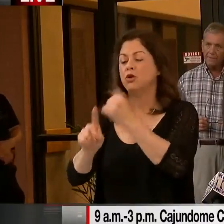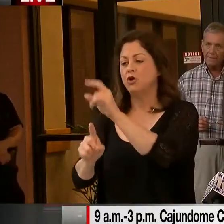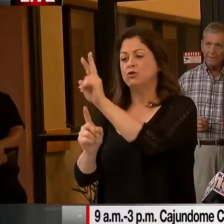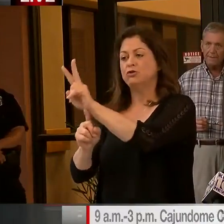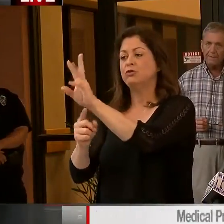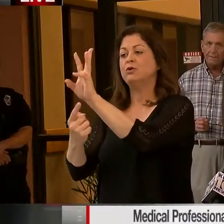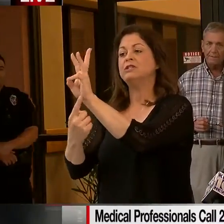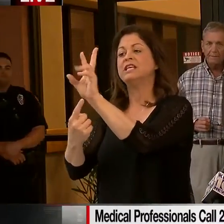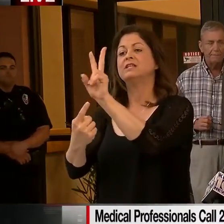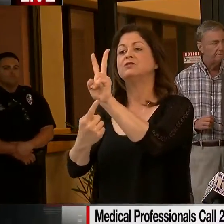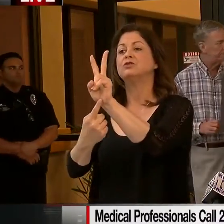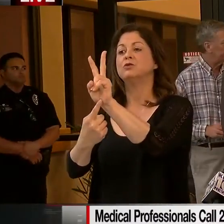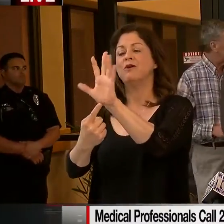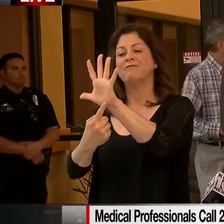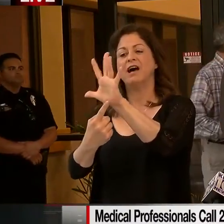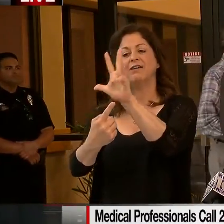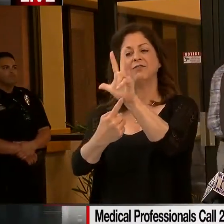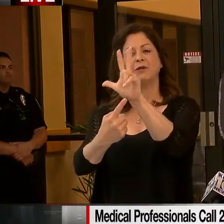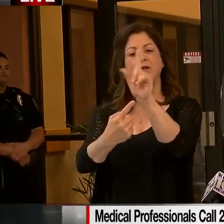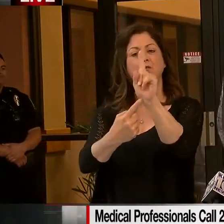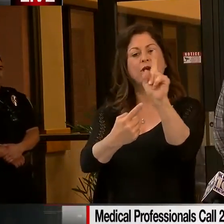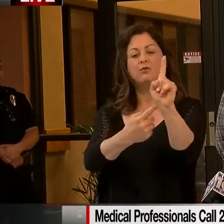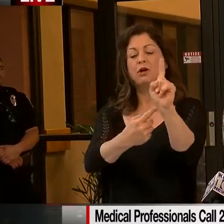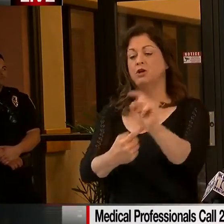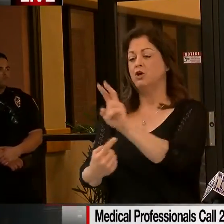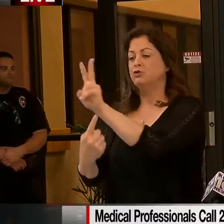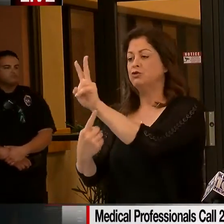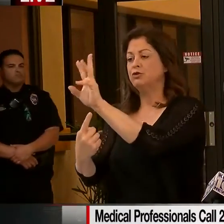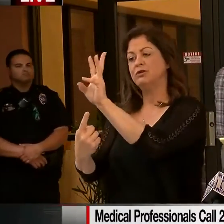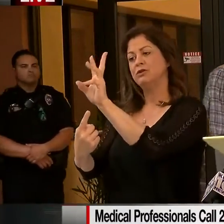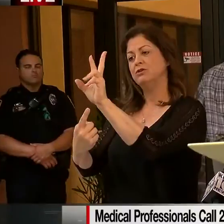262-5311. Say that again.